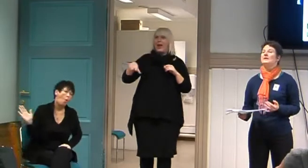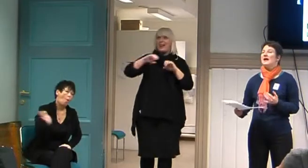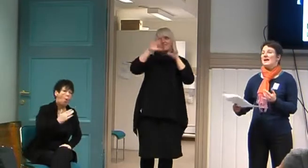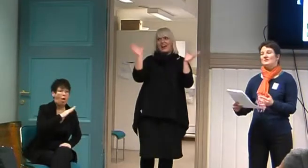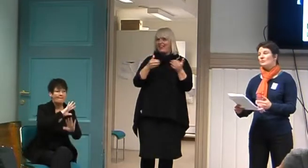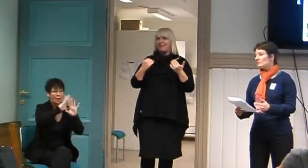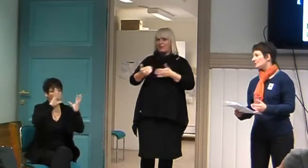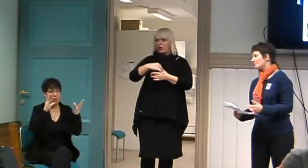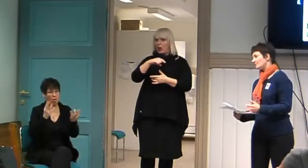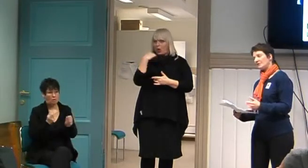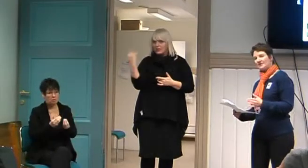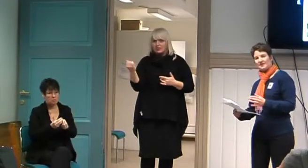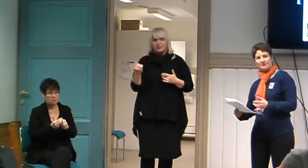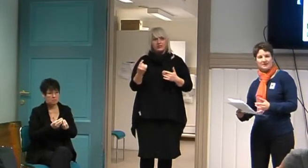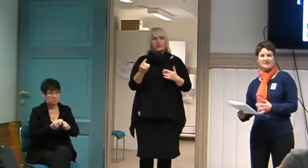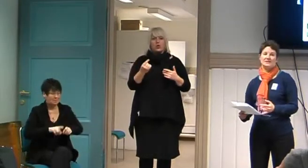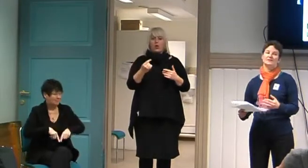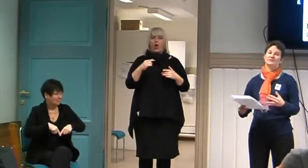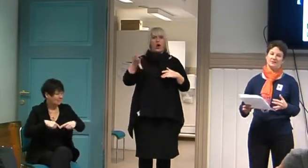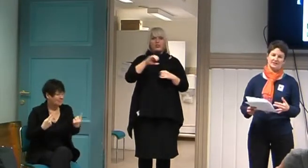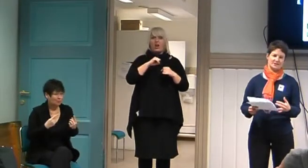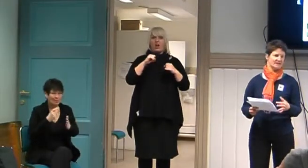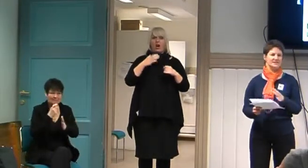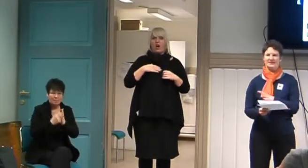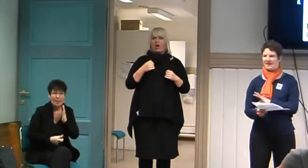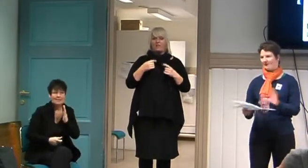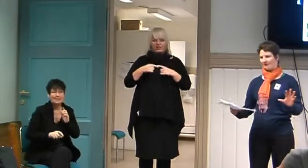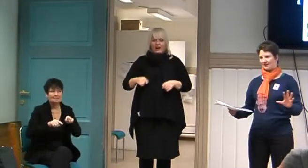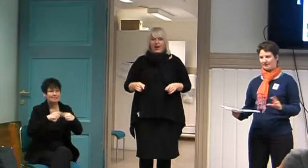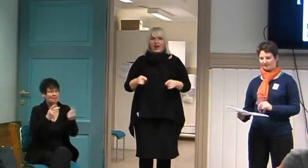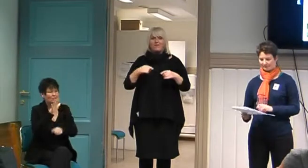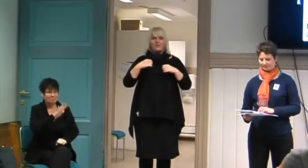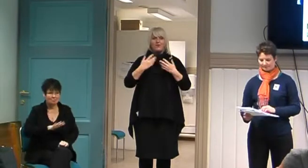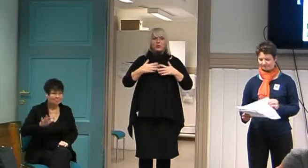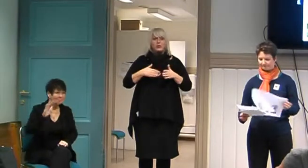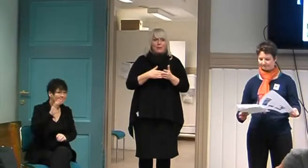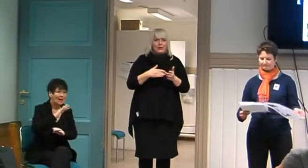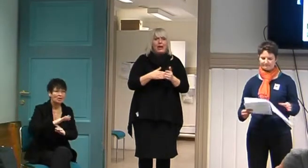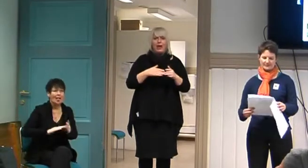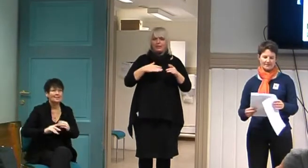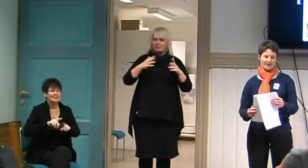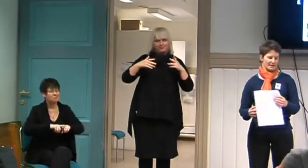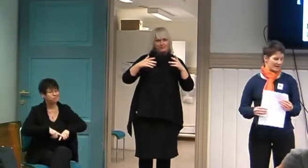world and all sorts of different disabilities, different nationalities, everything.